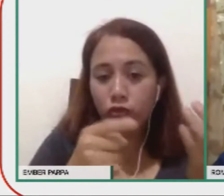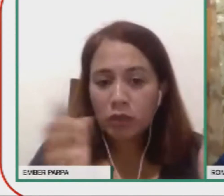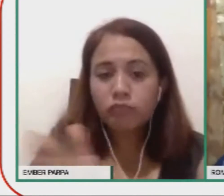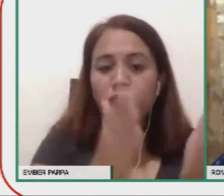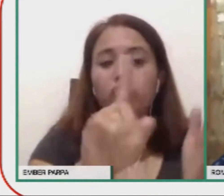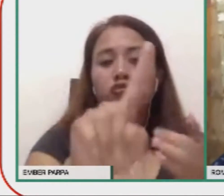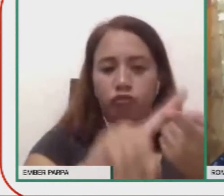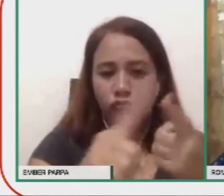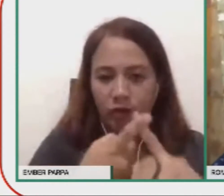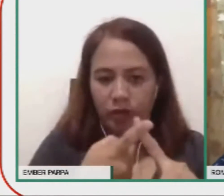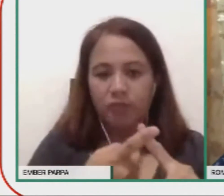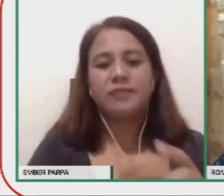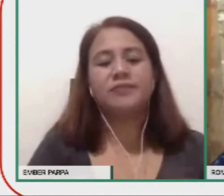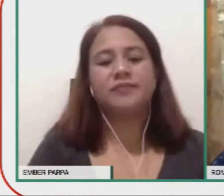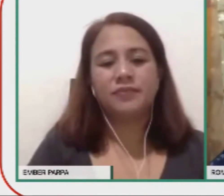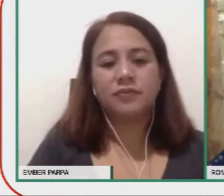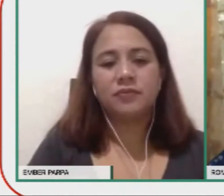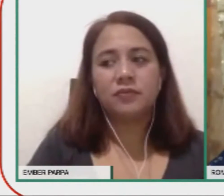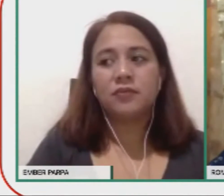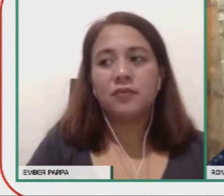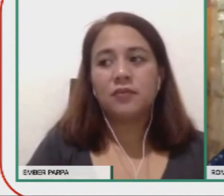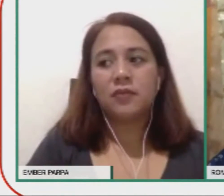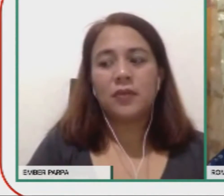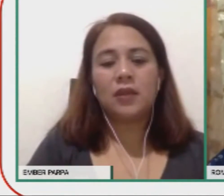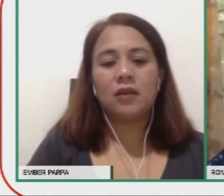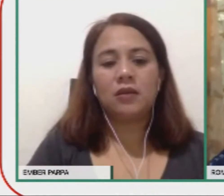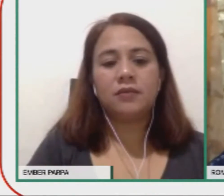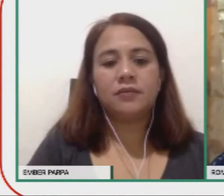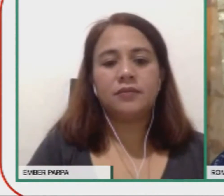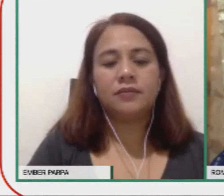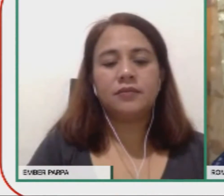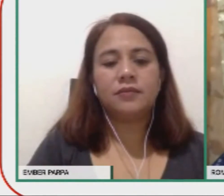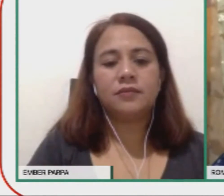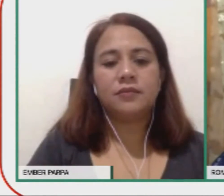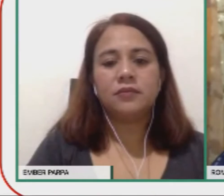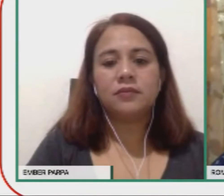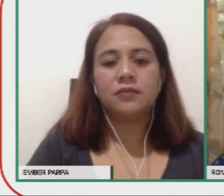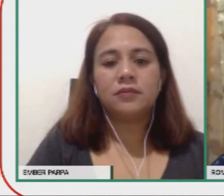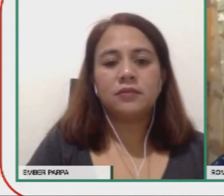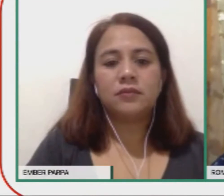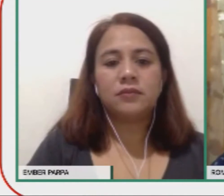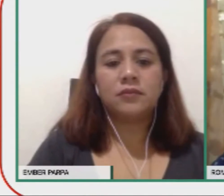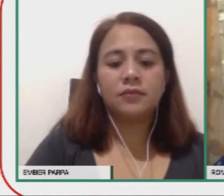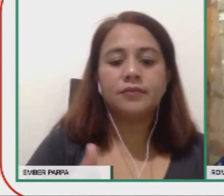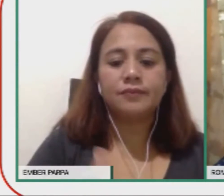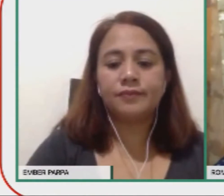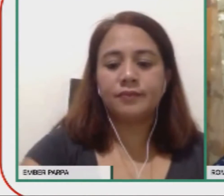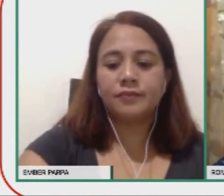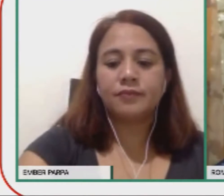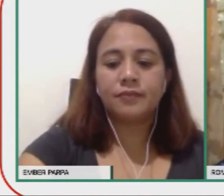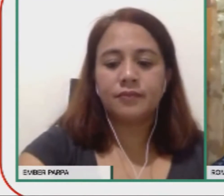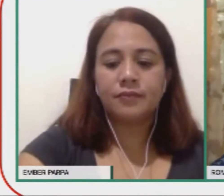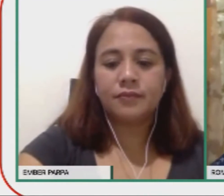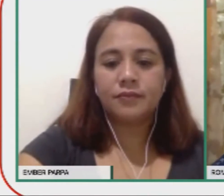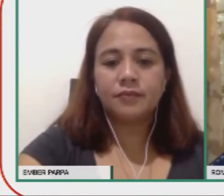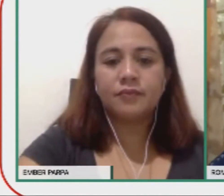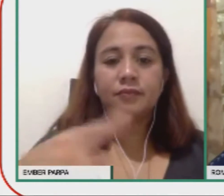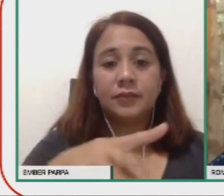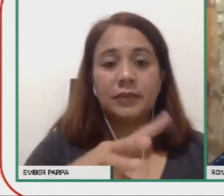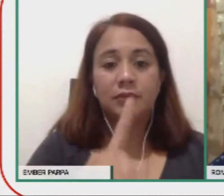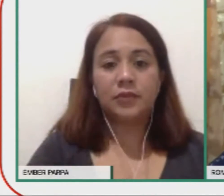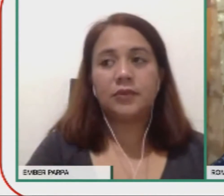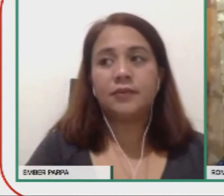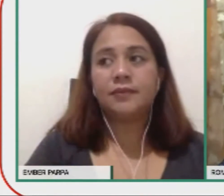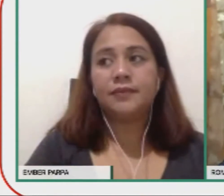Now, for some friends who are not directly caregivers of PWDs, you